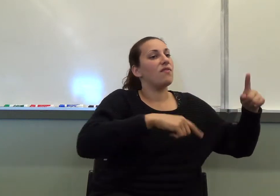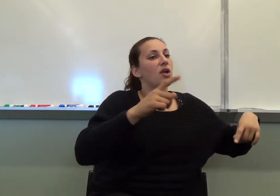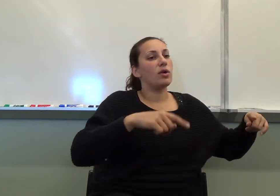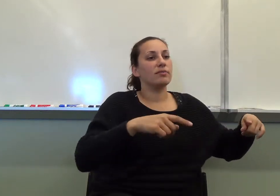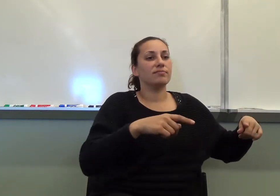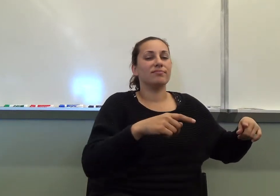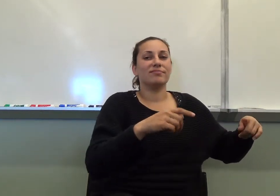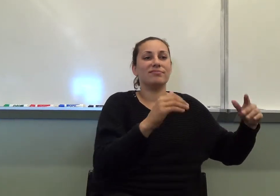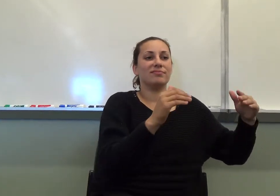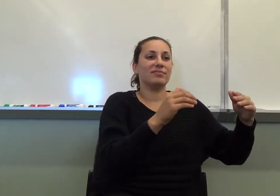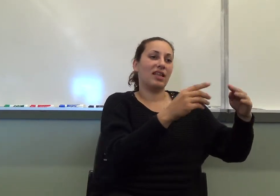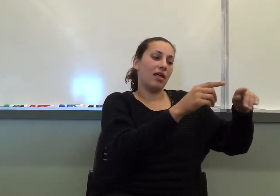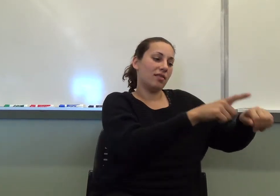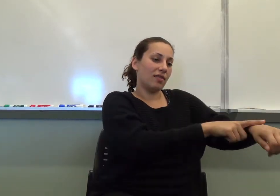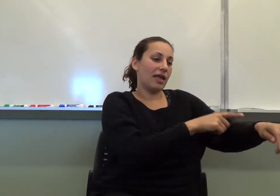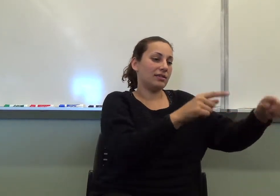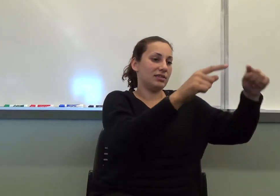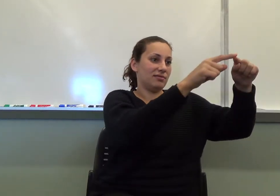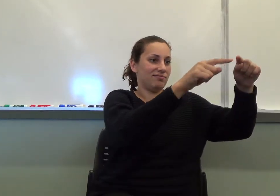stuff like this going on. You could have,